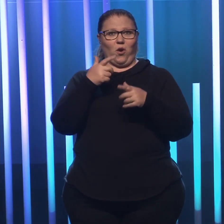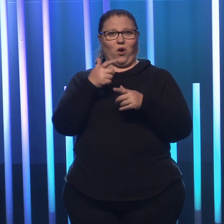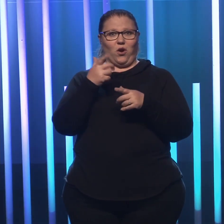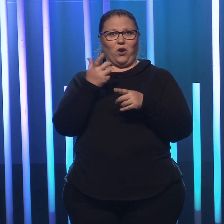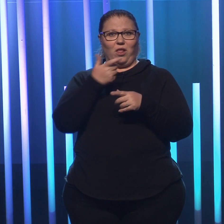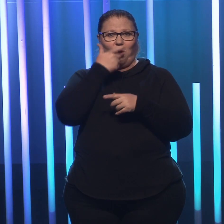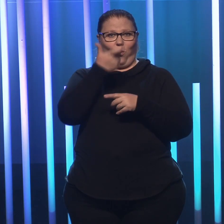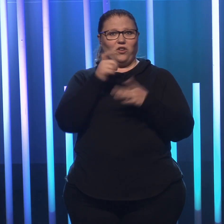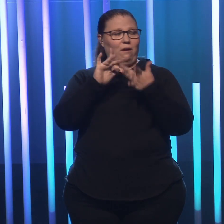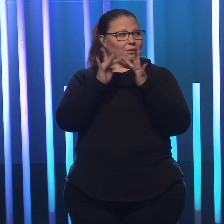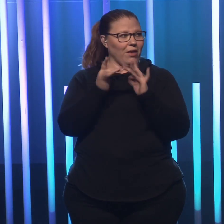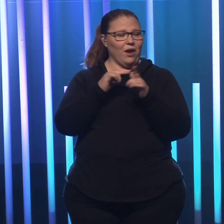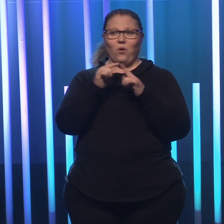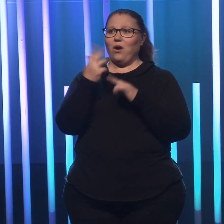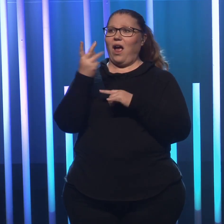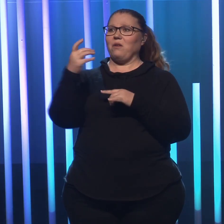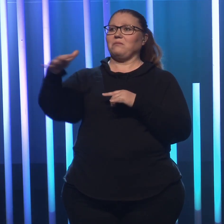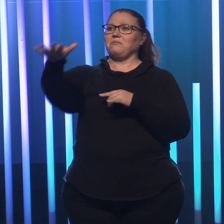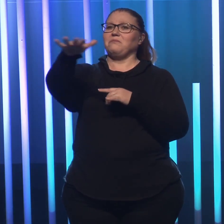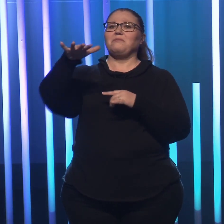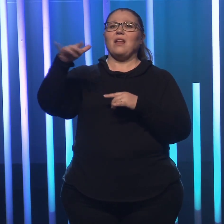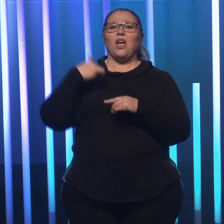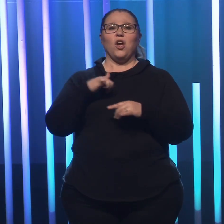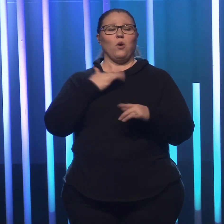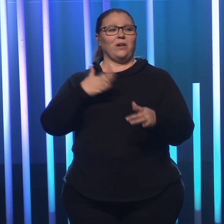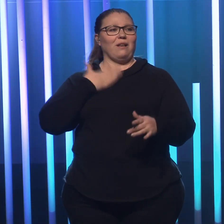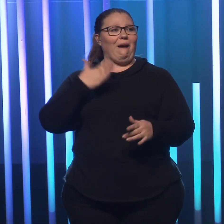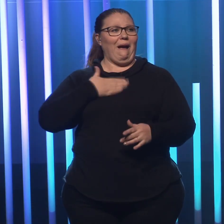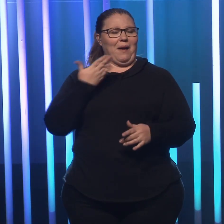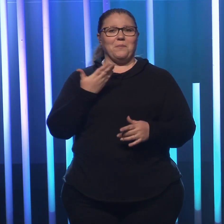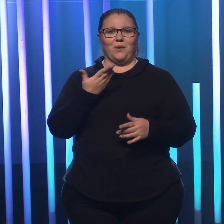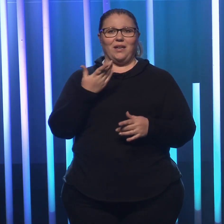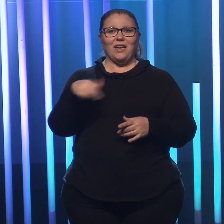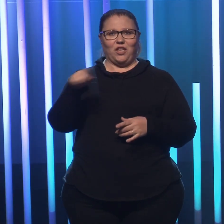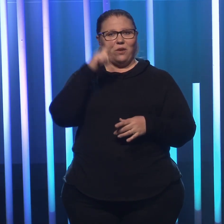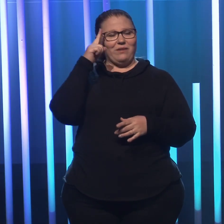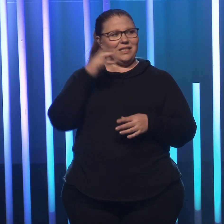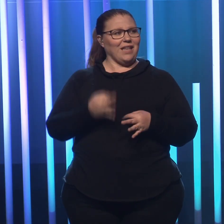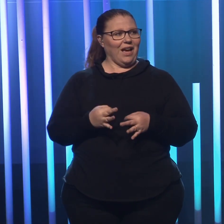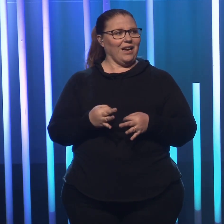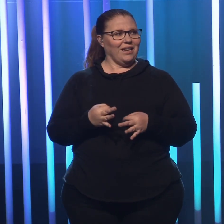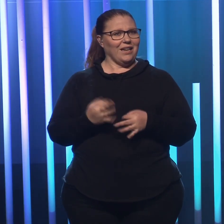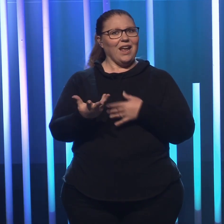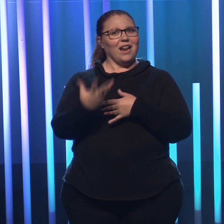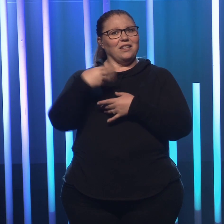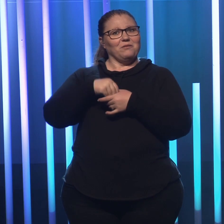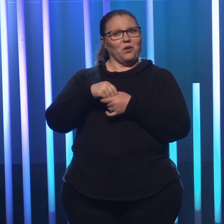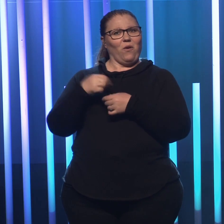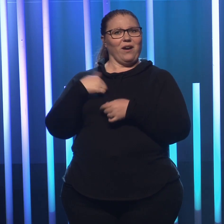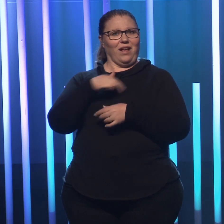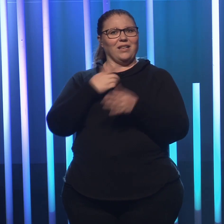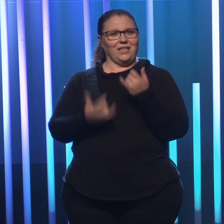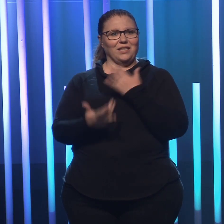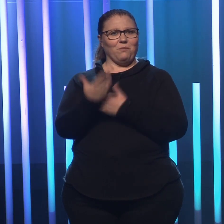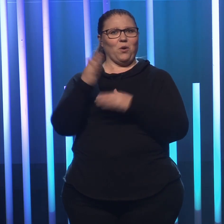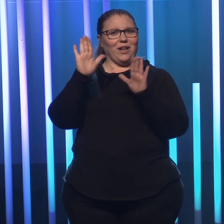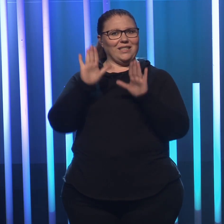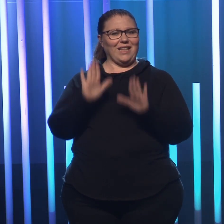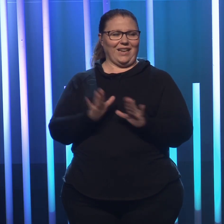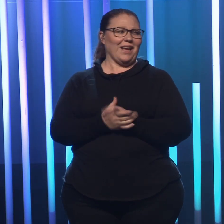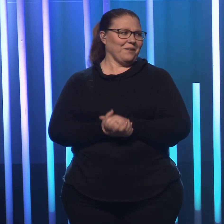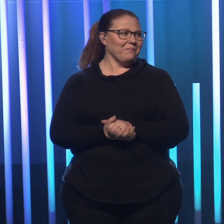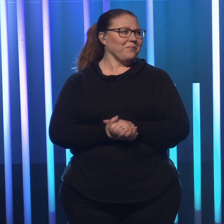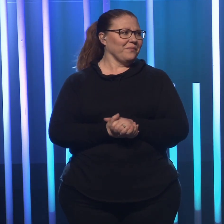us online or out in the atrium. We're so happy that you have chosen to spend a little time with us on your Sunday